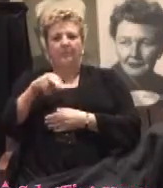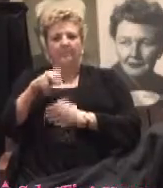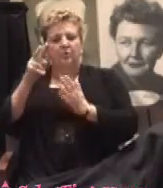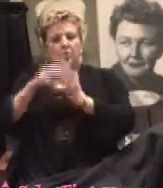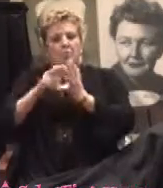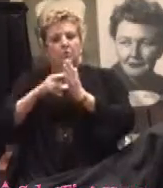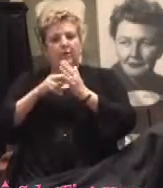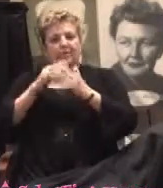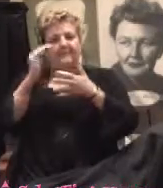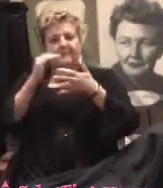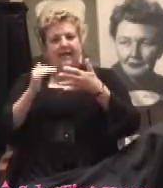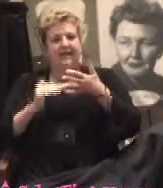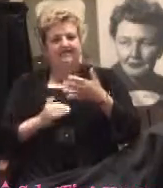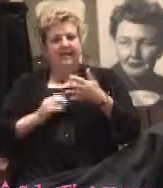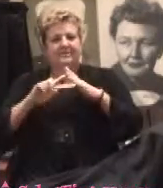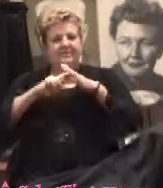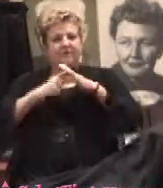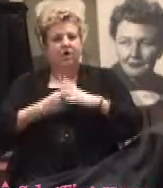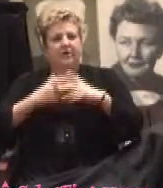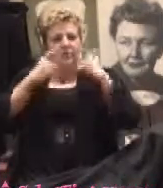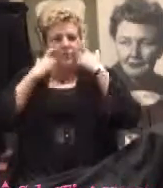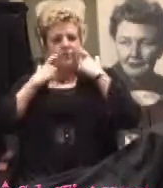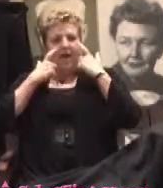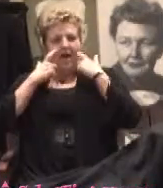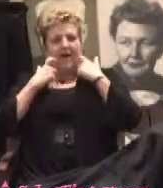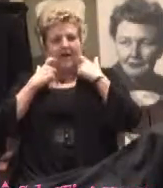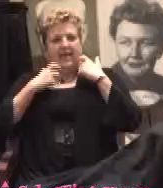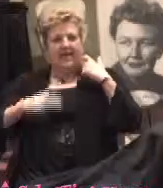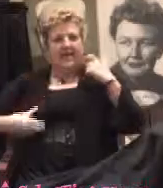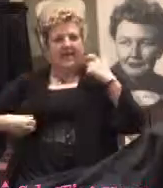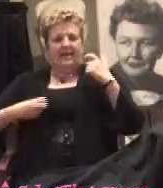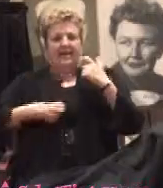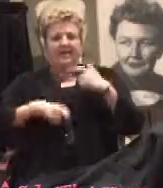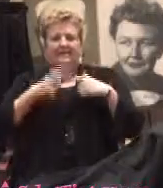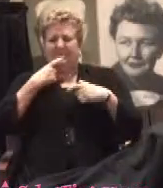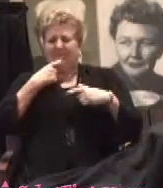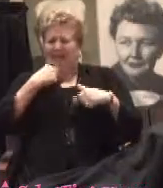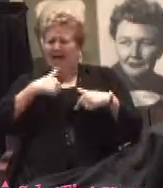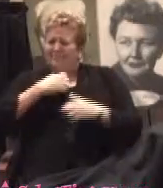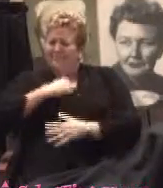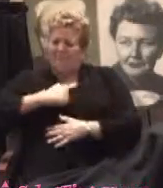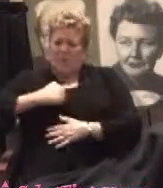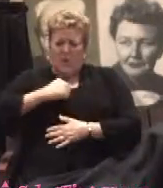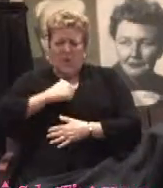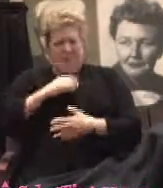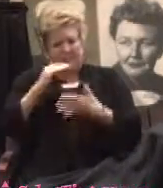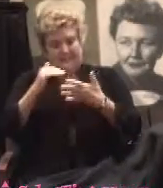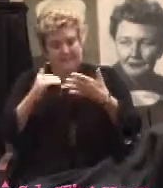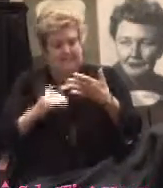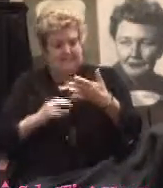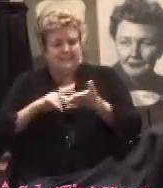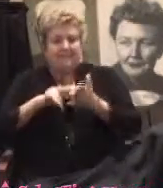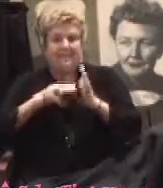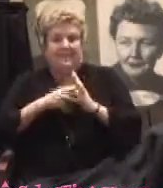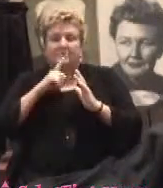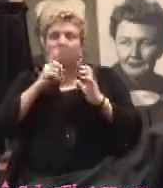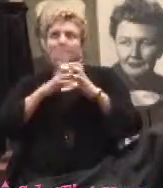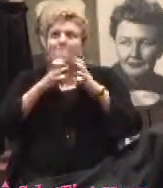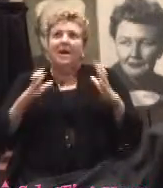to read the steps, she started to cry on step 1, and she said, "I'm sorry, these steps just mean so much to me." And it just